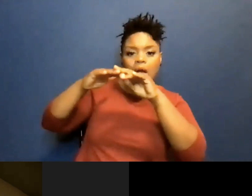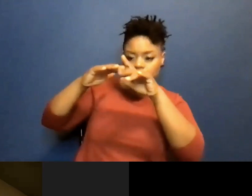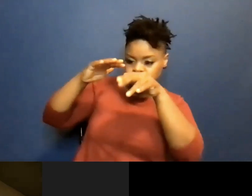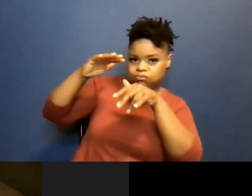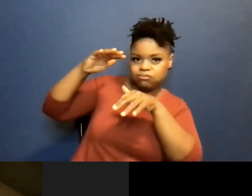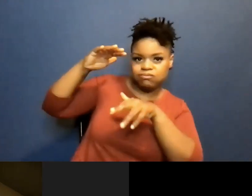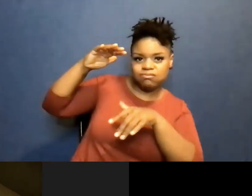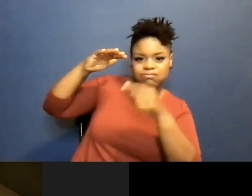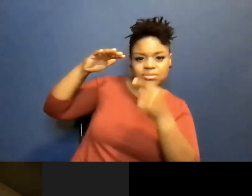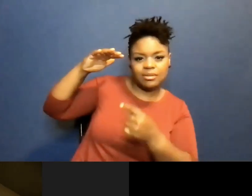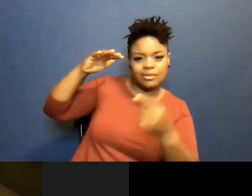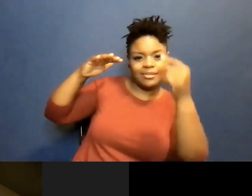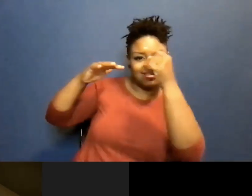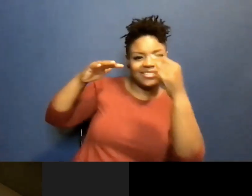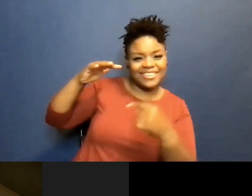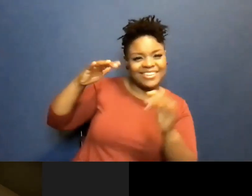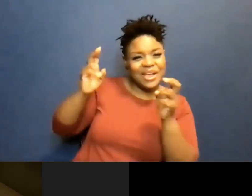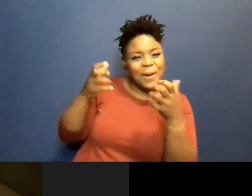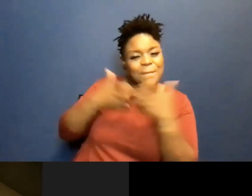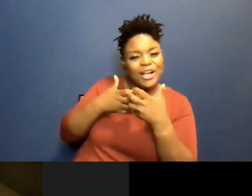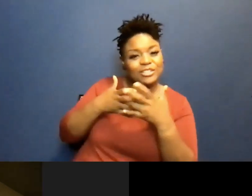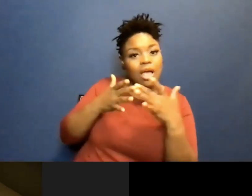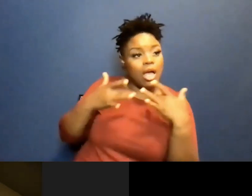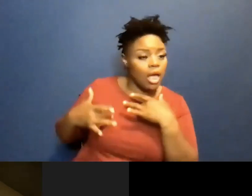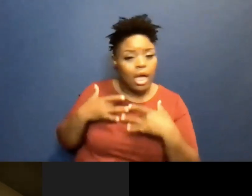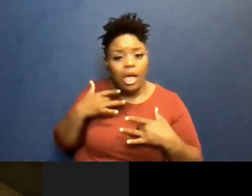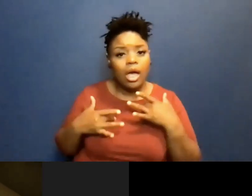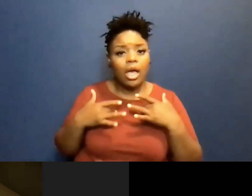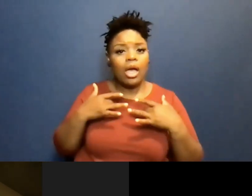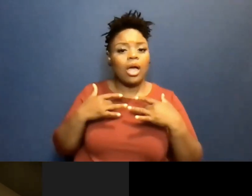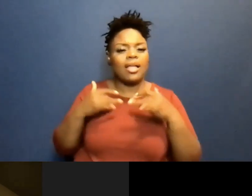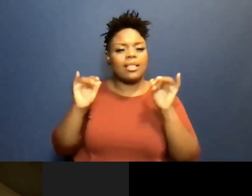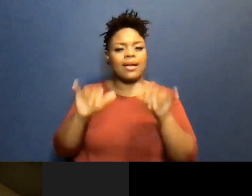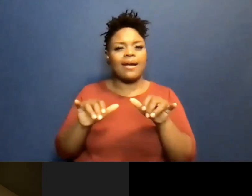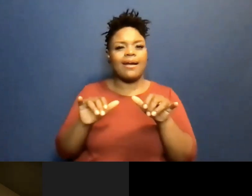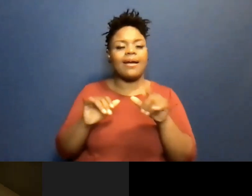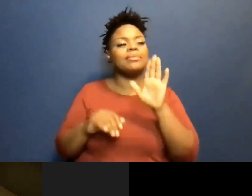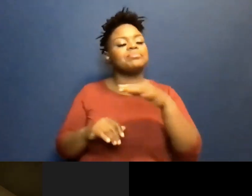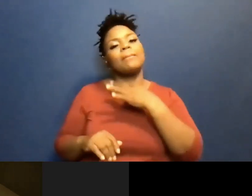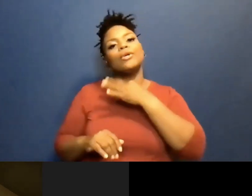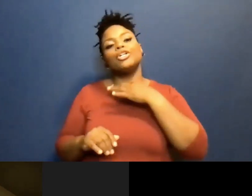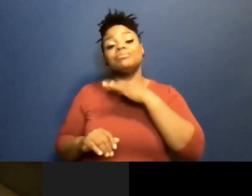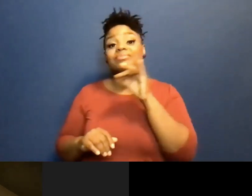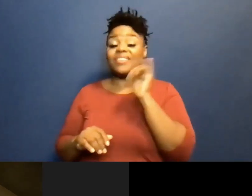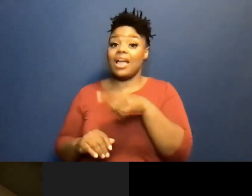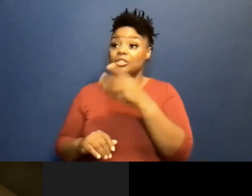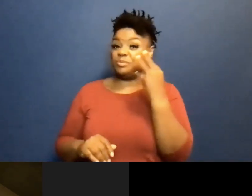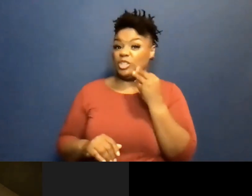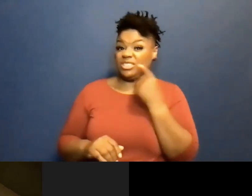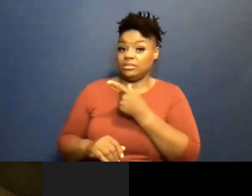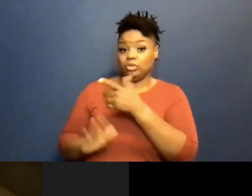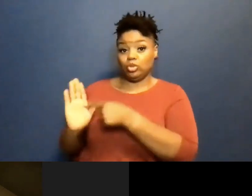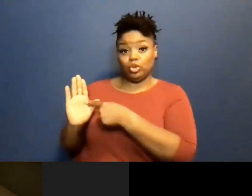film, with your life actually, and the connection between the two. But mostly I'm just going, oh, I just want to know a little more because that